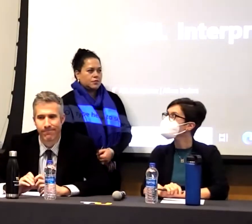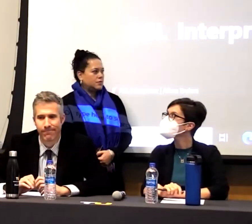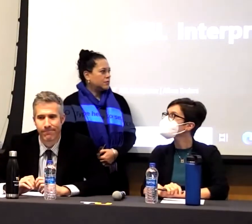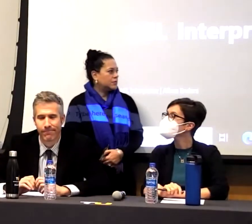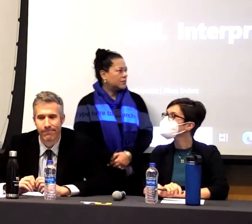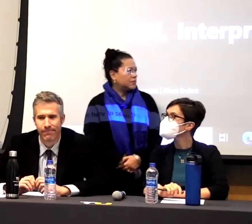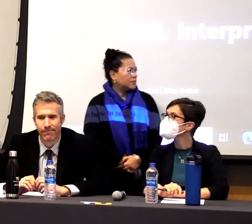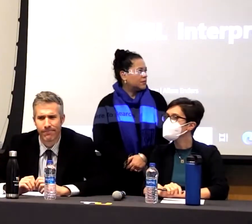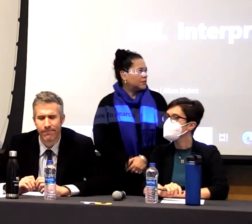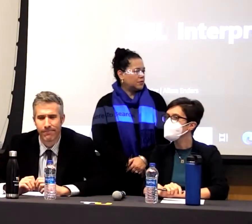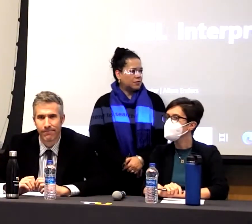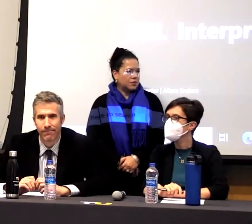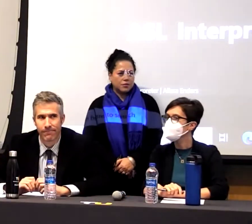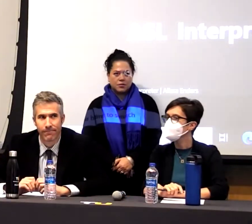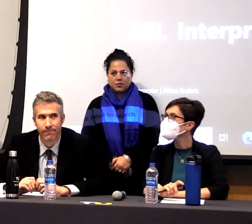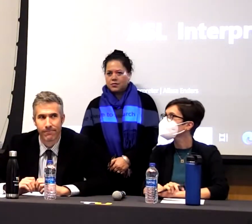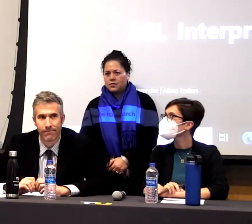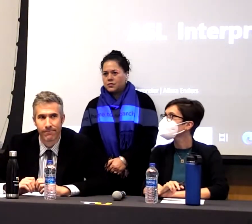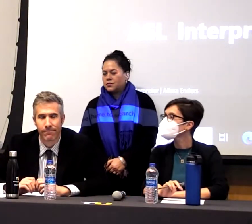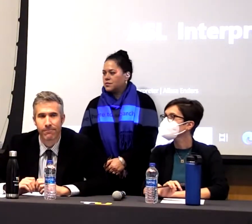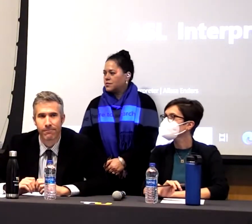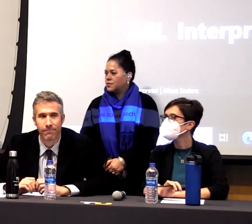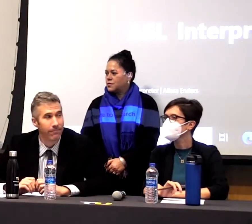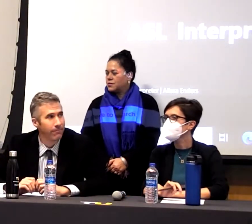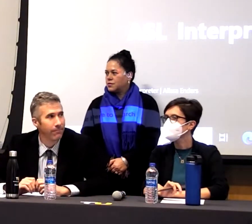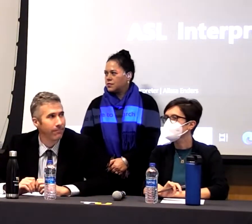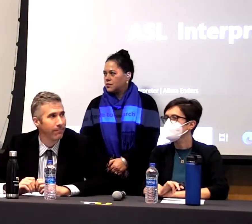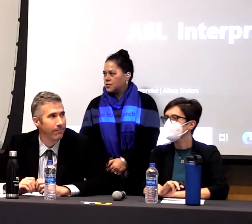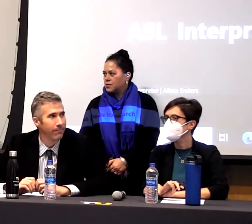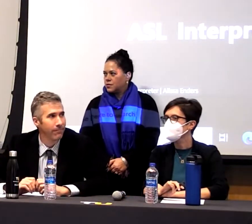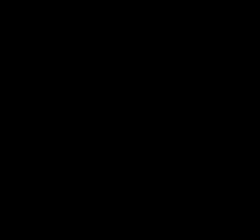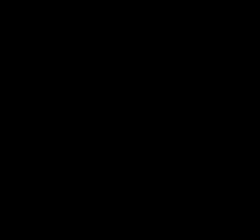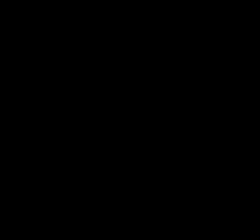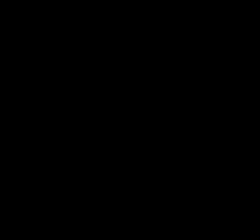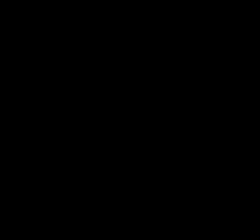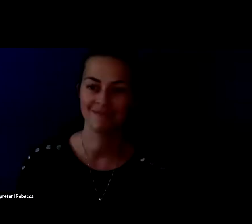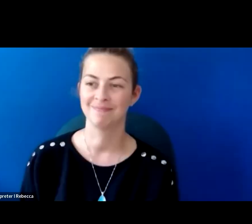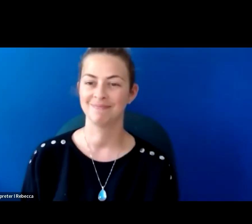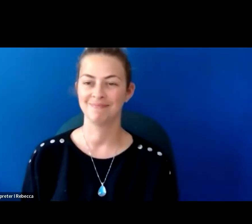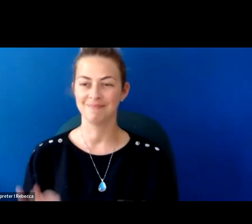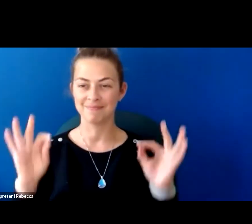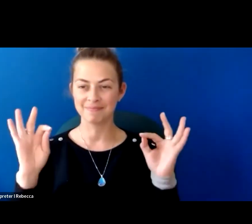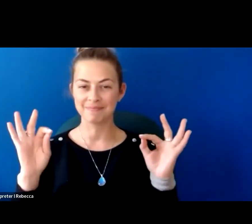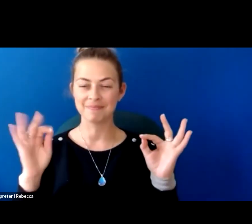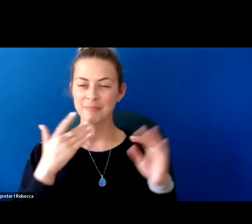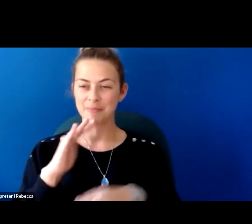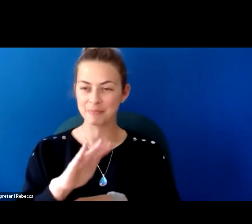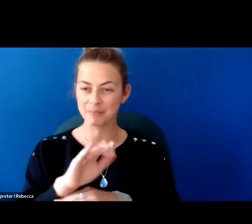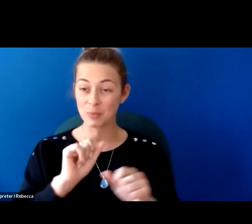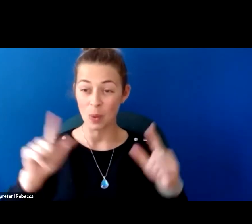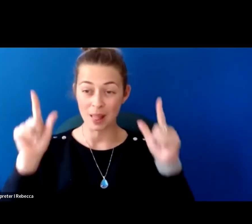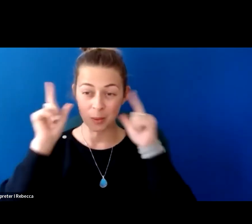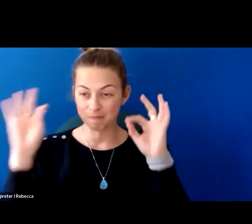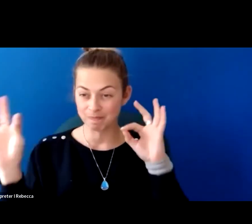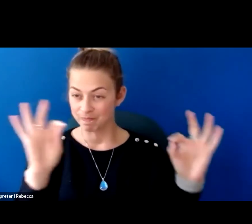afternoon, everyone. Can everyone hear me? Good. And welcome to the College of